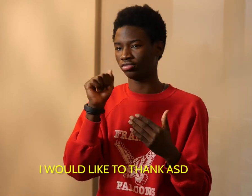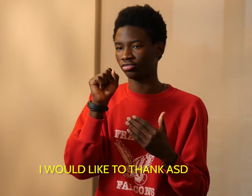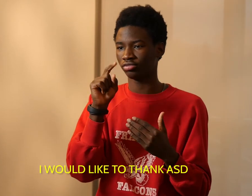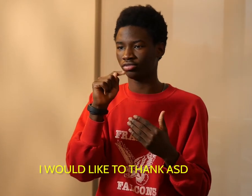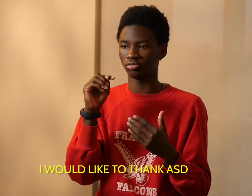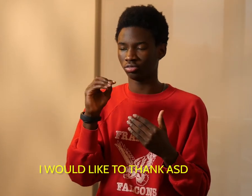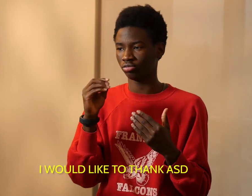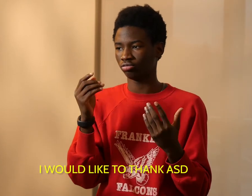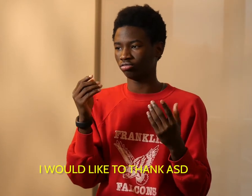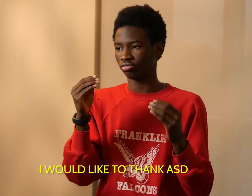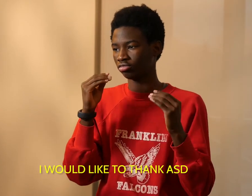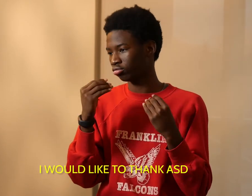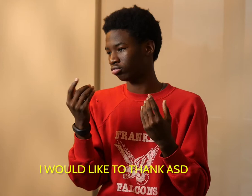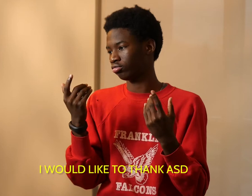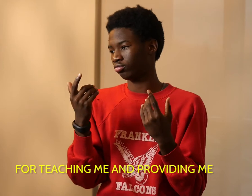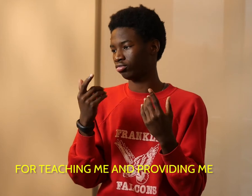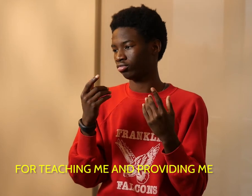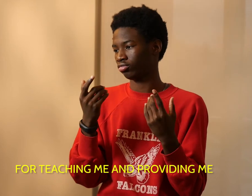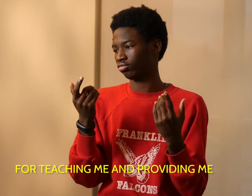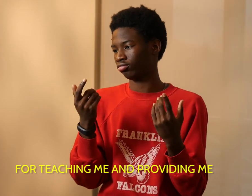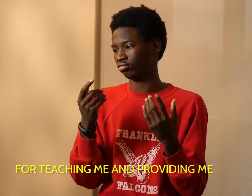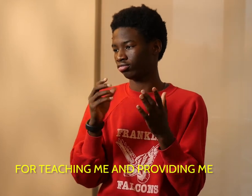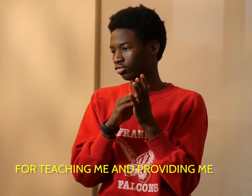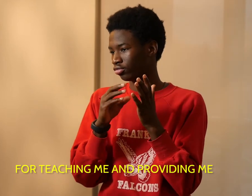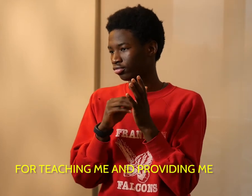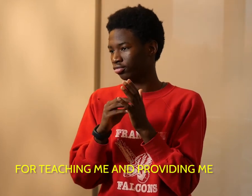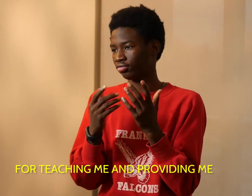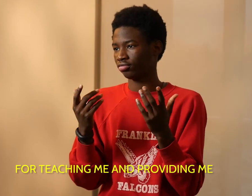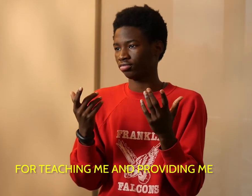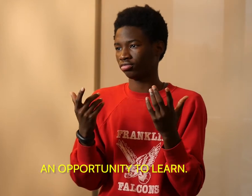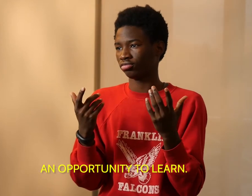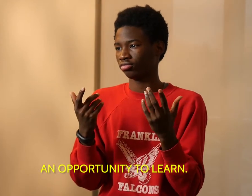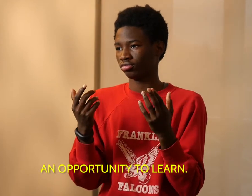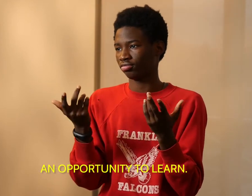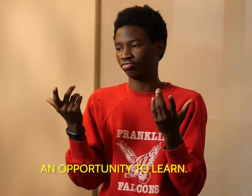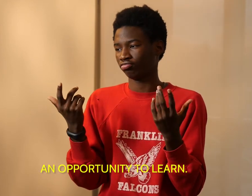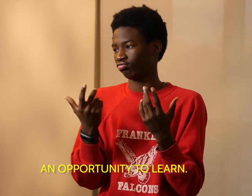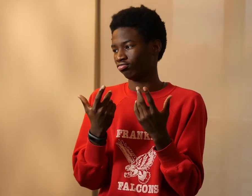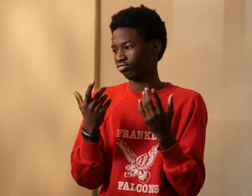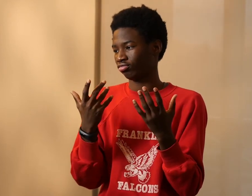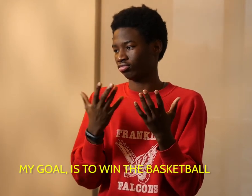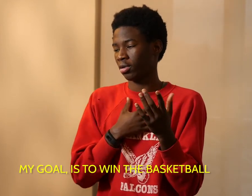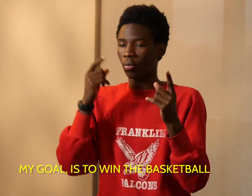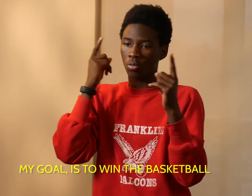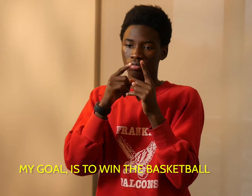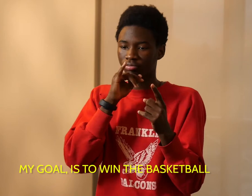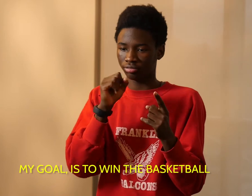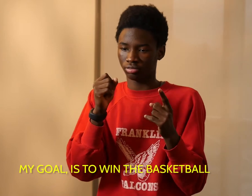would like to thank ASD for teaching me and providing me an opportunity to learn. My goal is